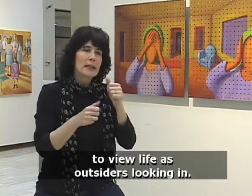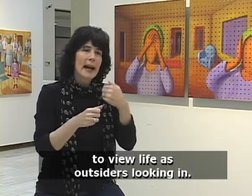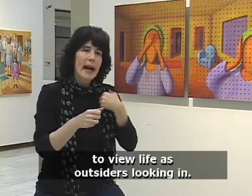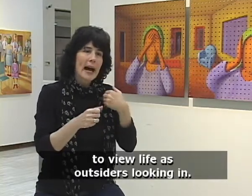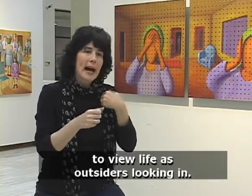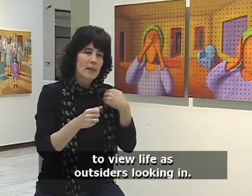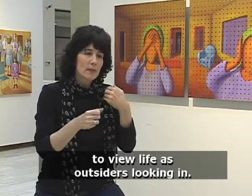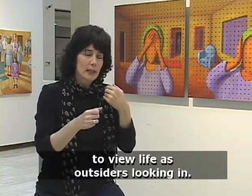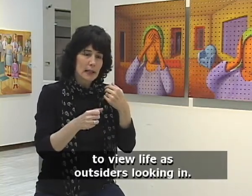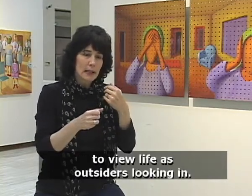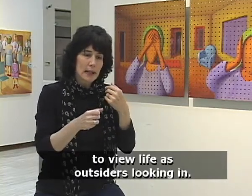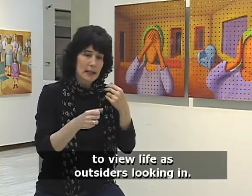view life